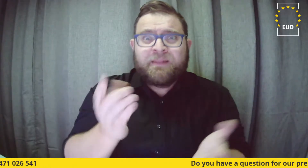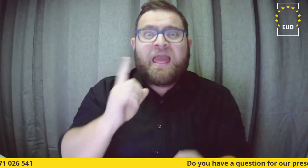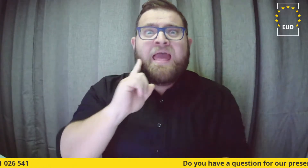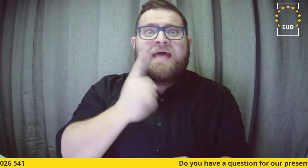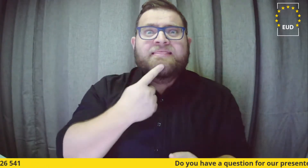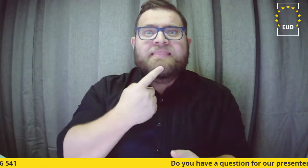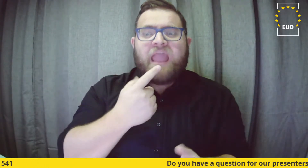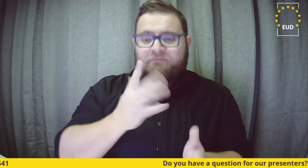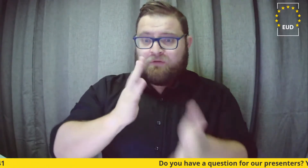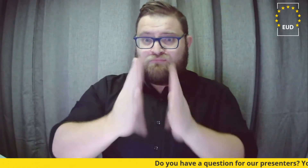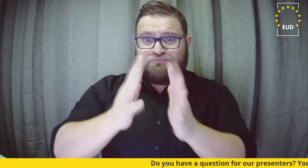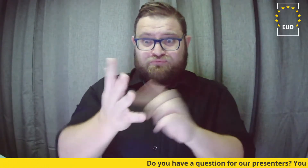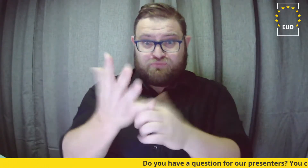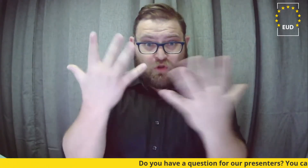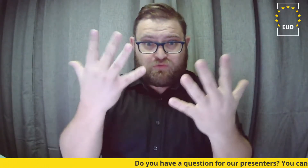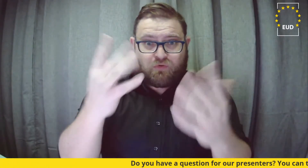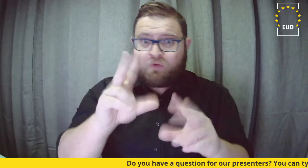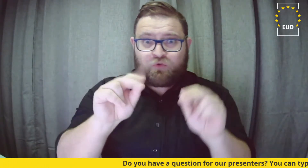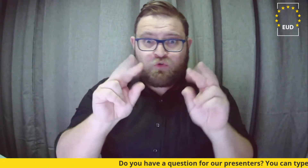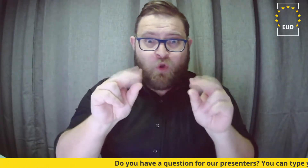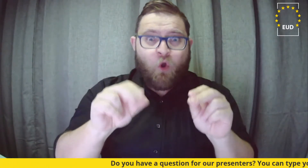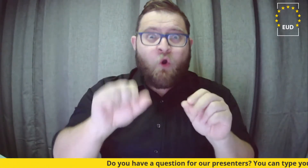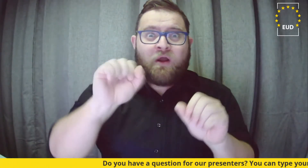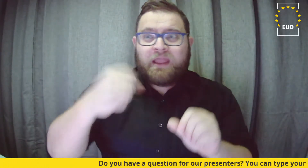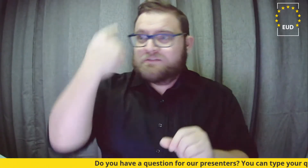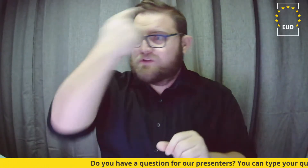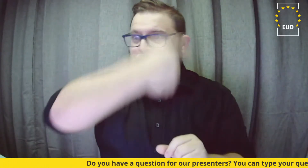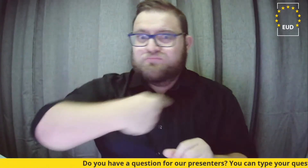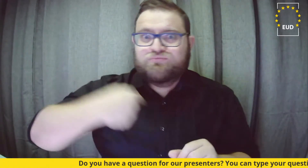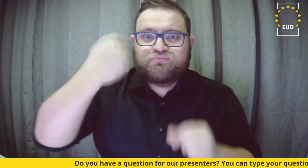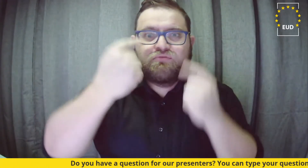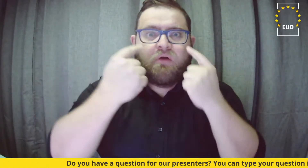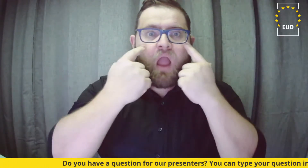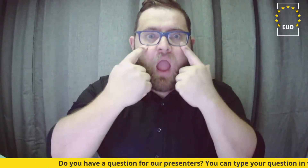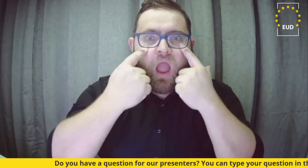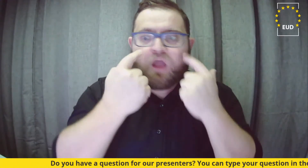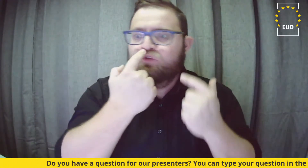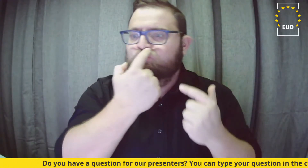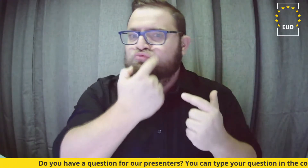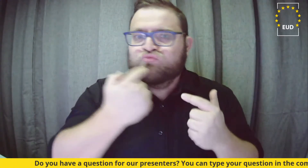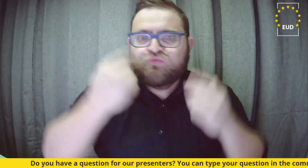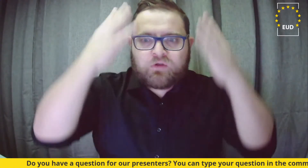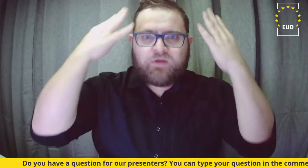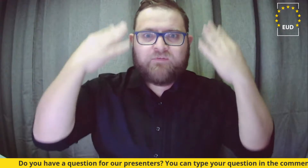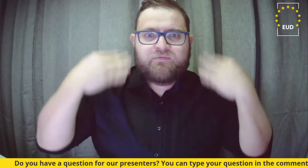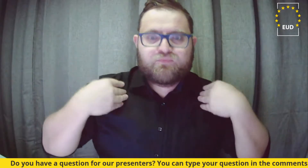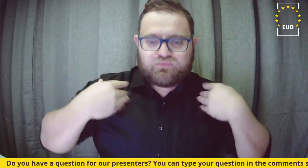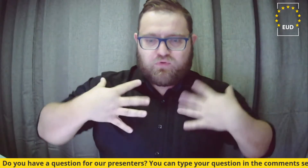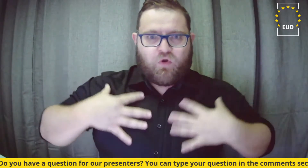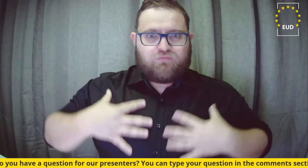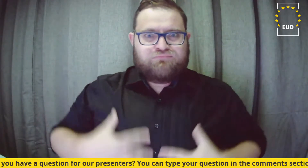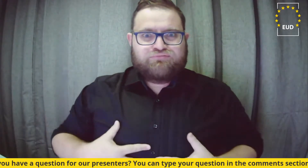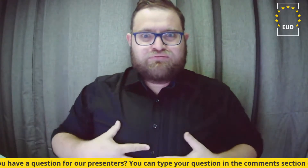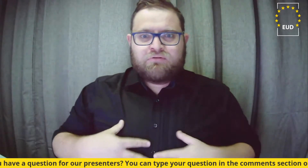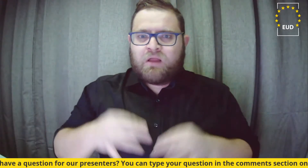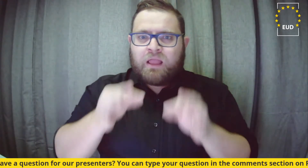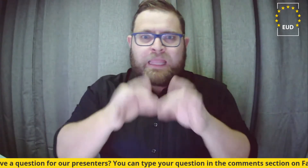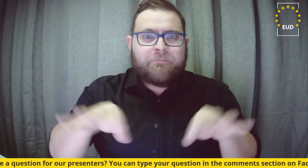In the early days, interpreters were put in a small bubble in the corner of the screen. The bubble was so small that you